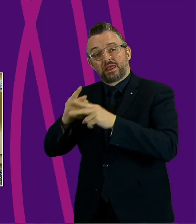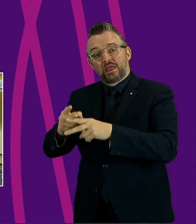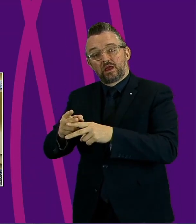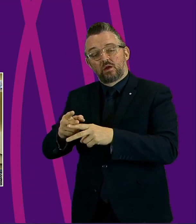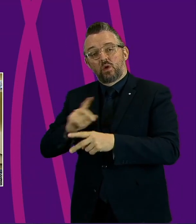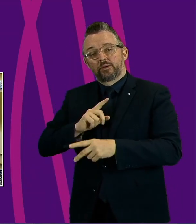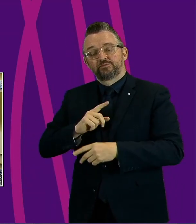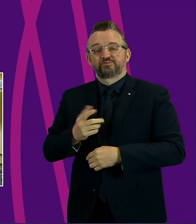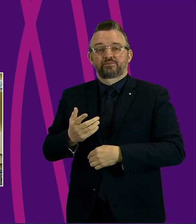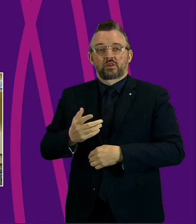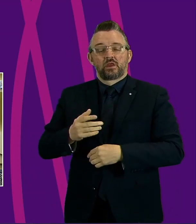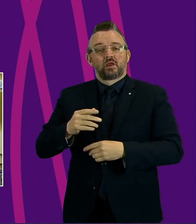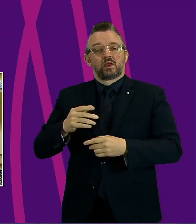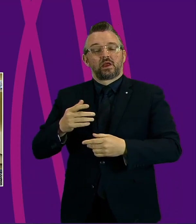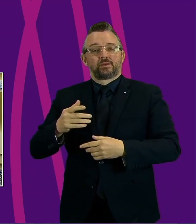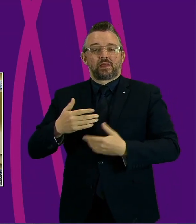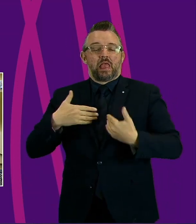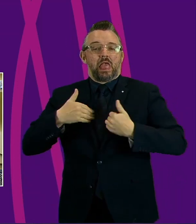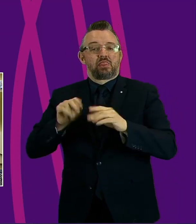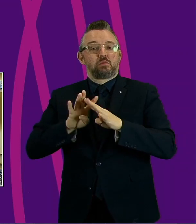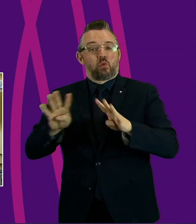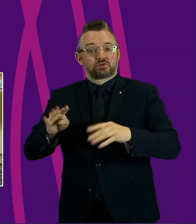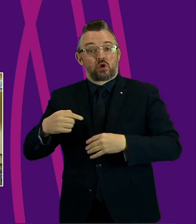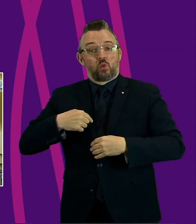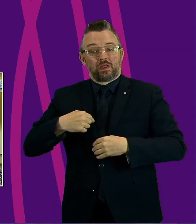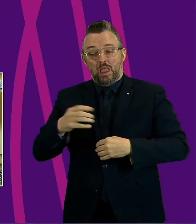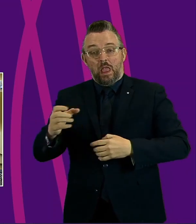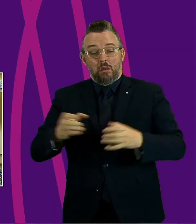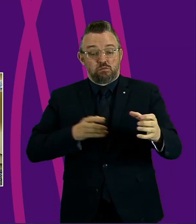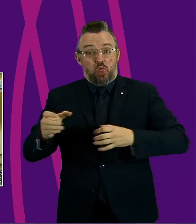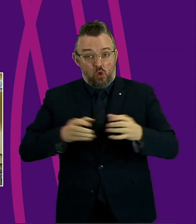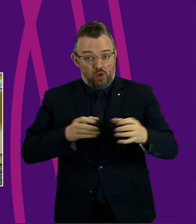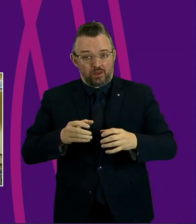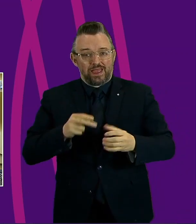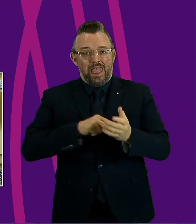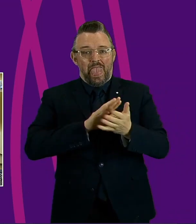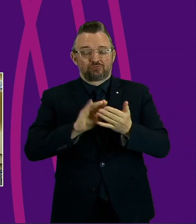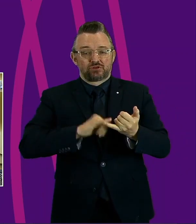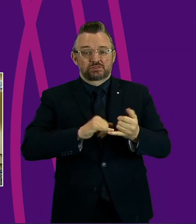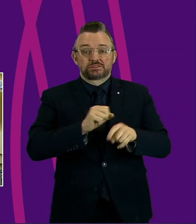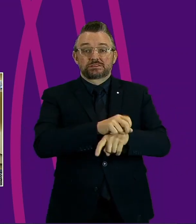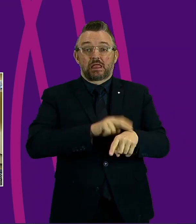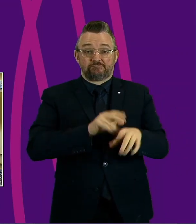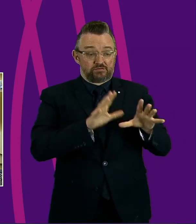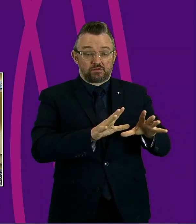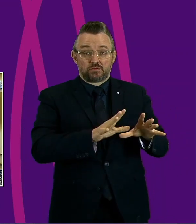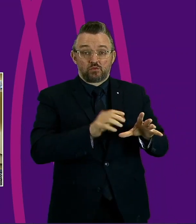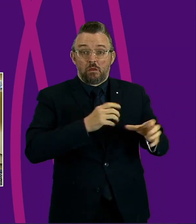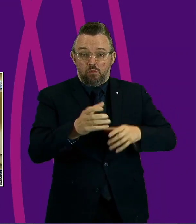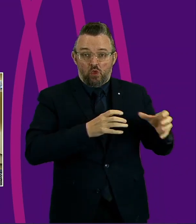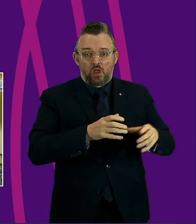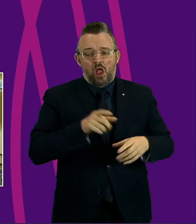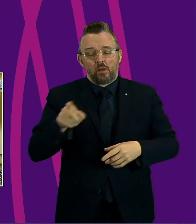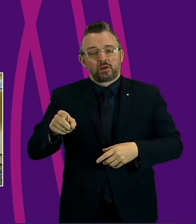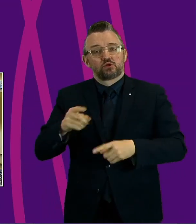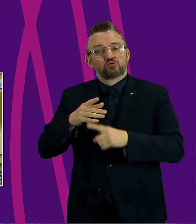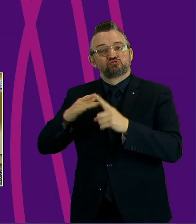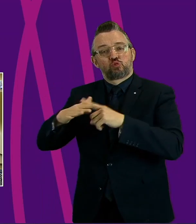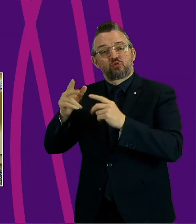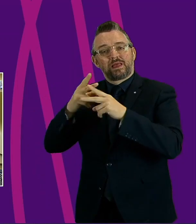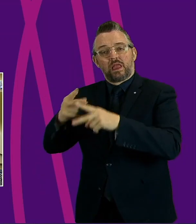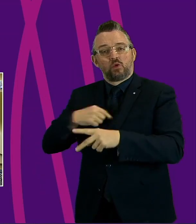the Scottish Government is the employer of NHS staff. We are not the employers of social care staff, and therefore, you know, without pointing the finger at